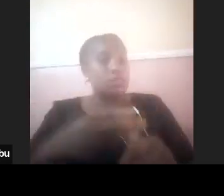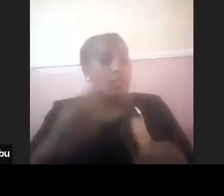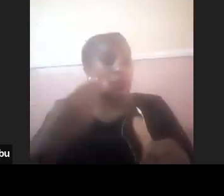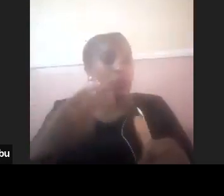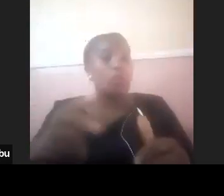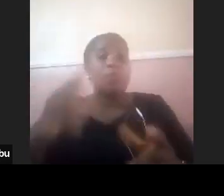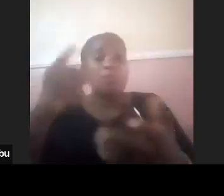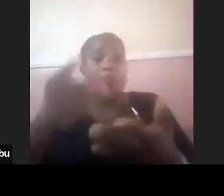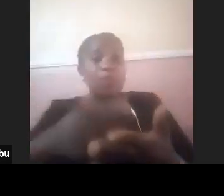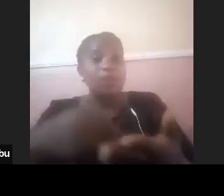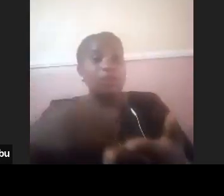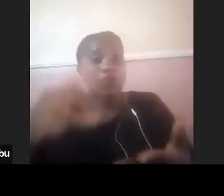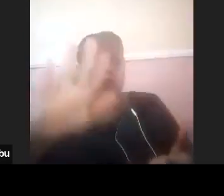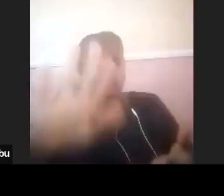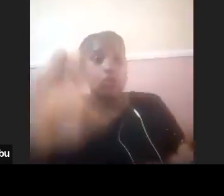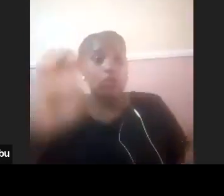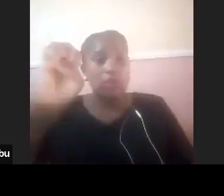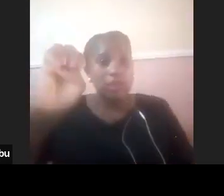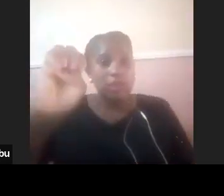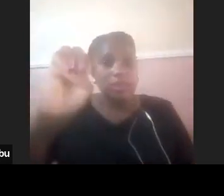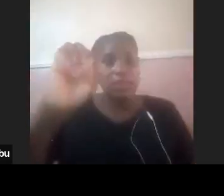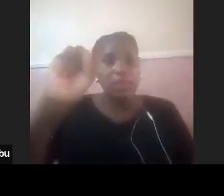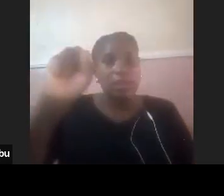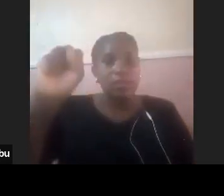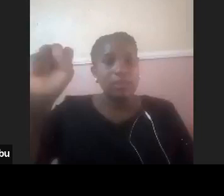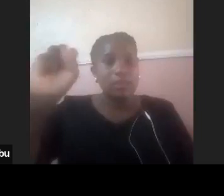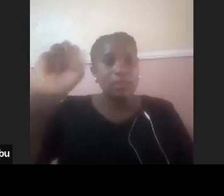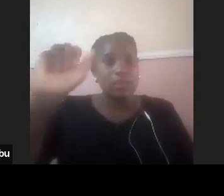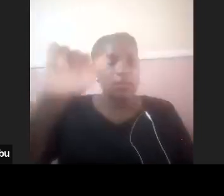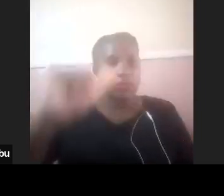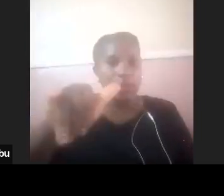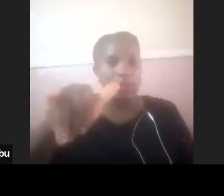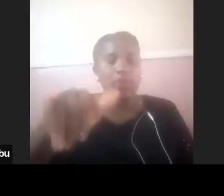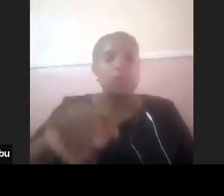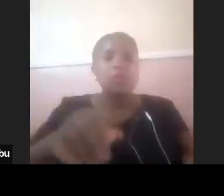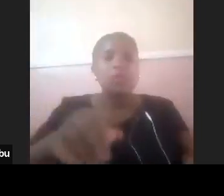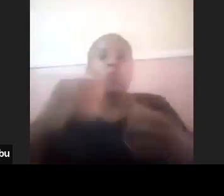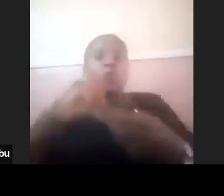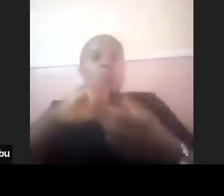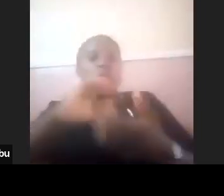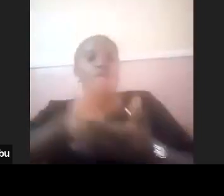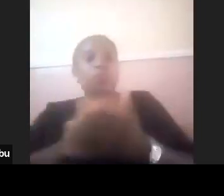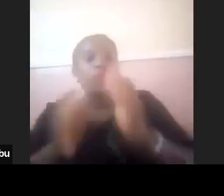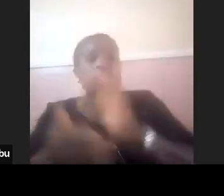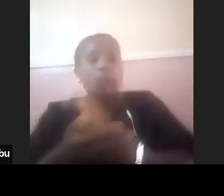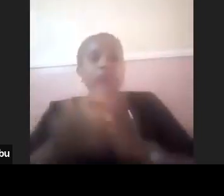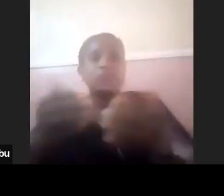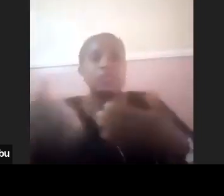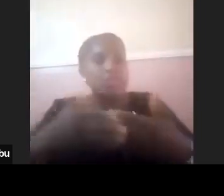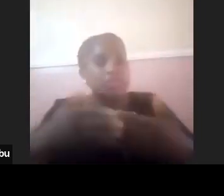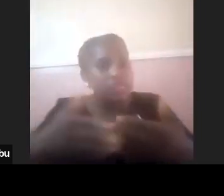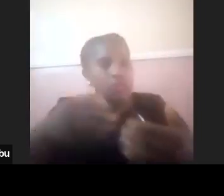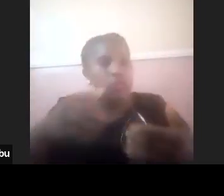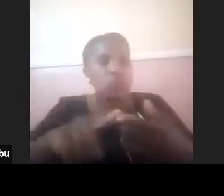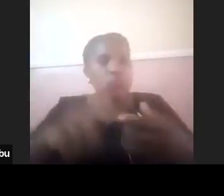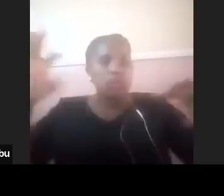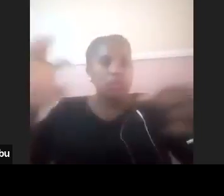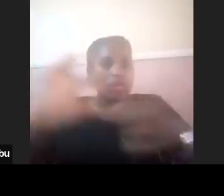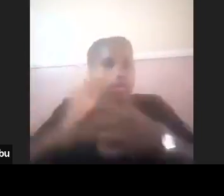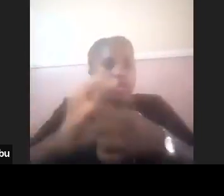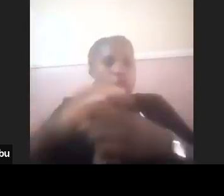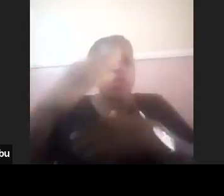down. And it becomes easy to link all of them when I get there. So when you get there, you have one idea.